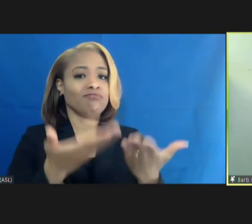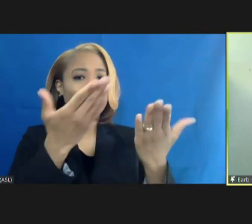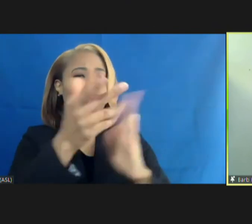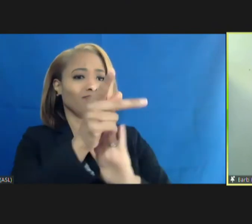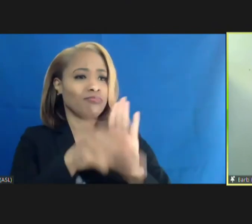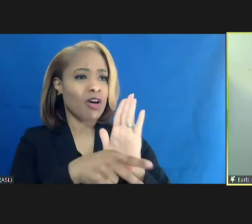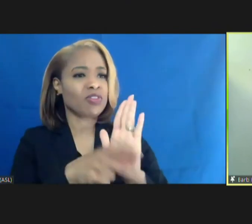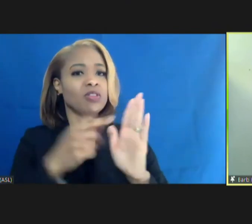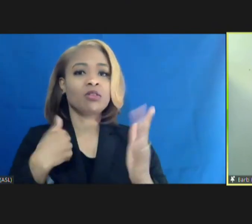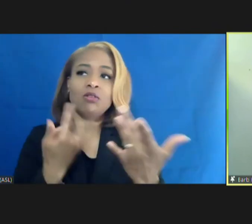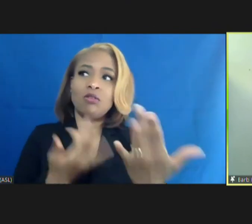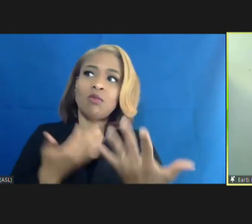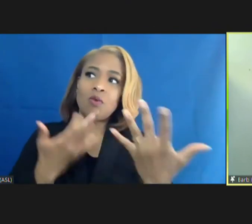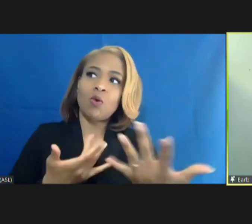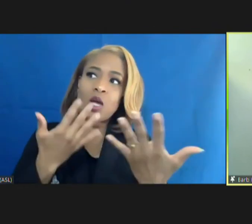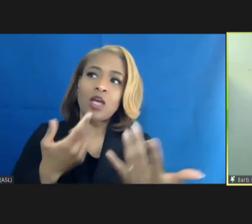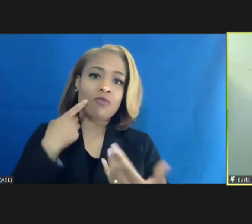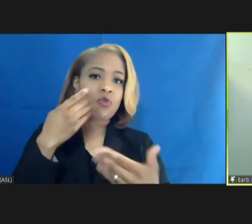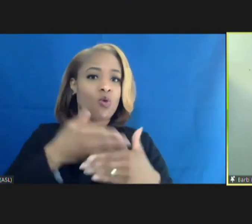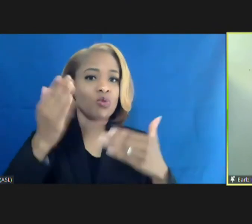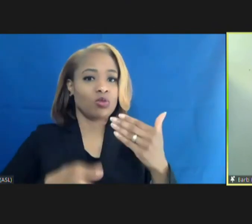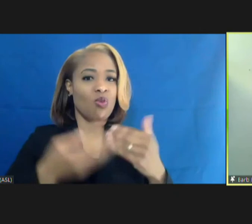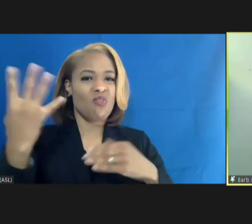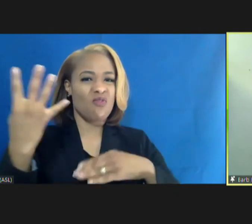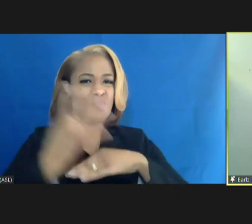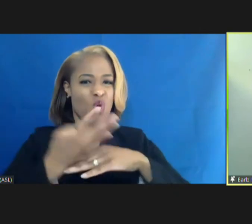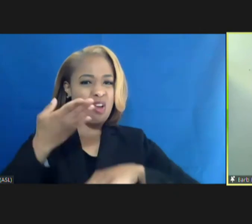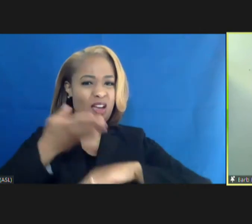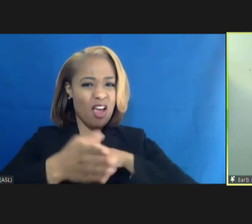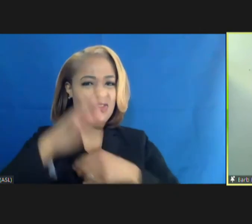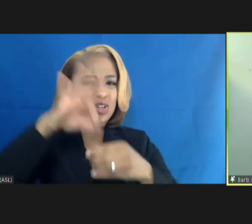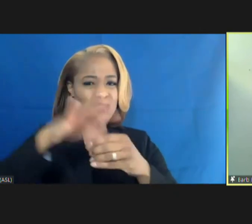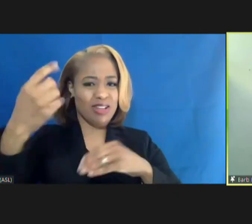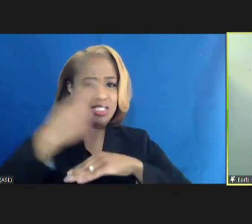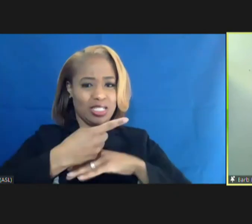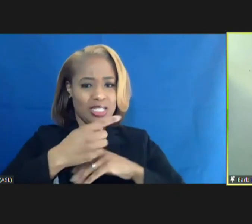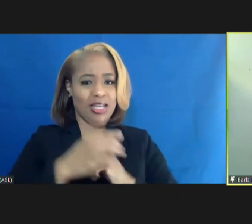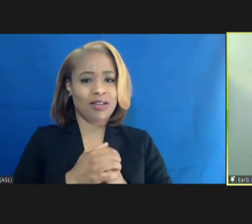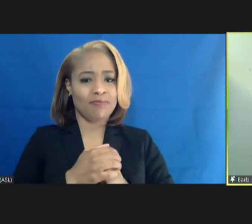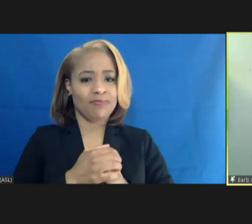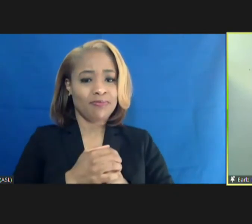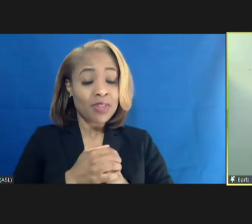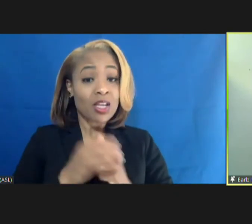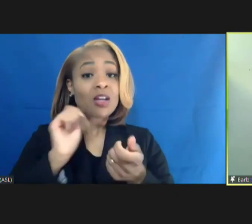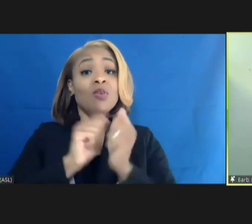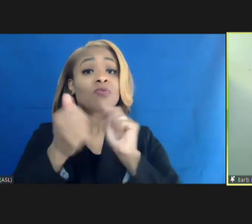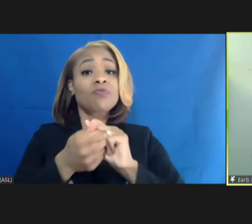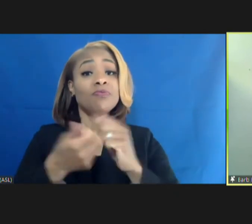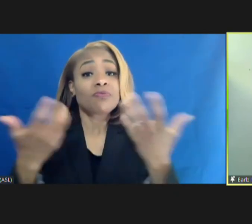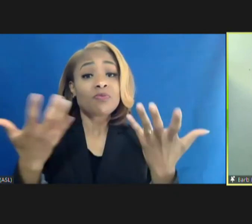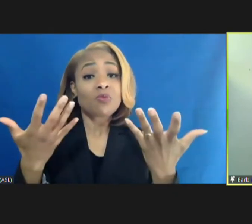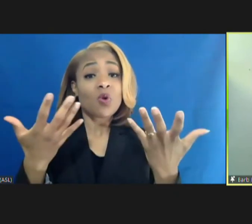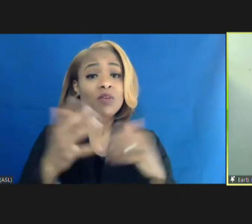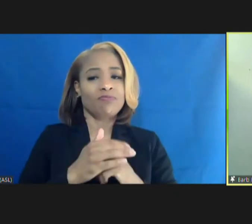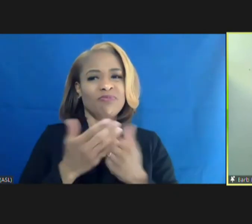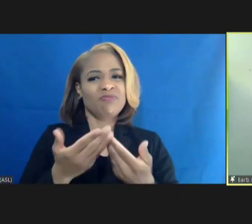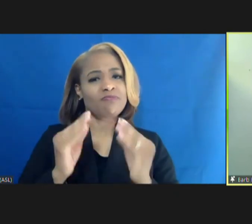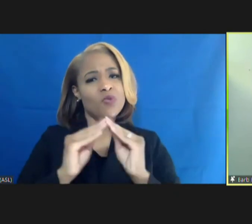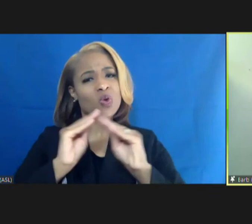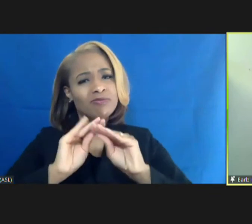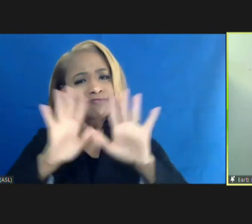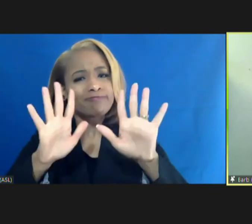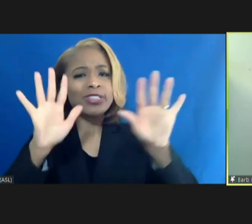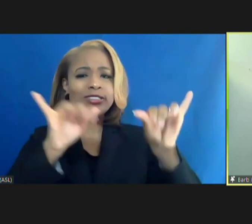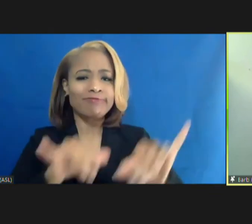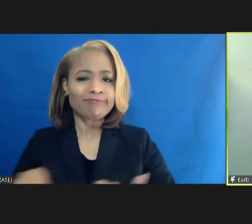for results for 4 days after Election Day. A sensible reform would be to offer clarity and uniformity